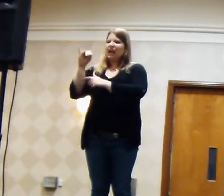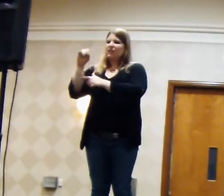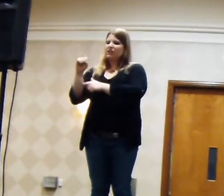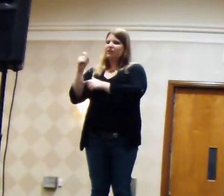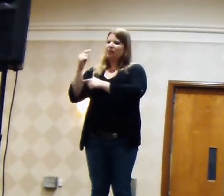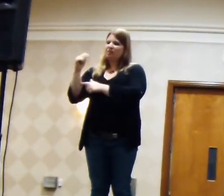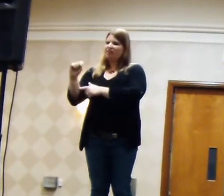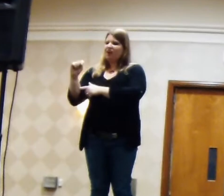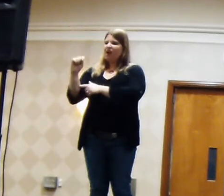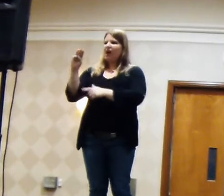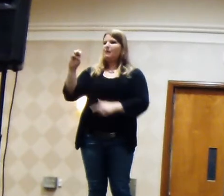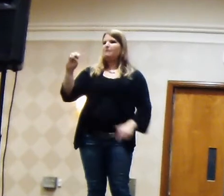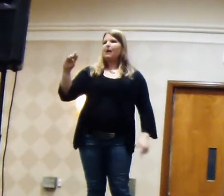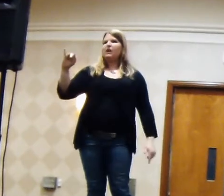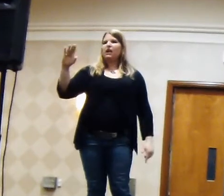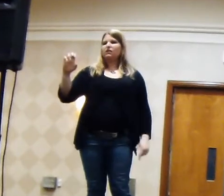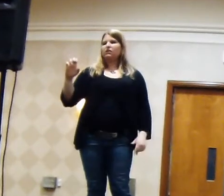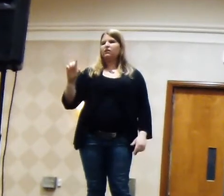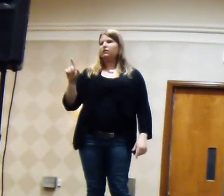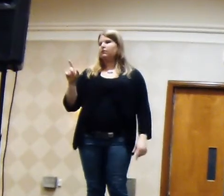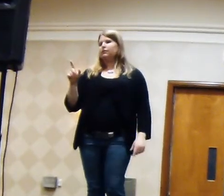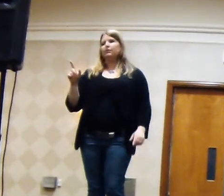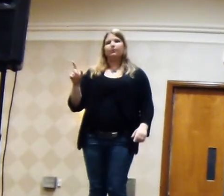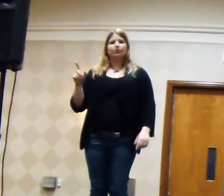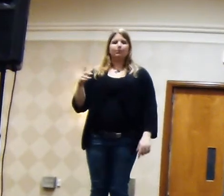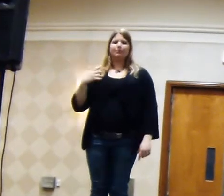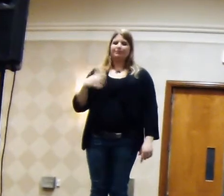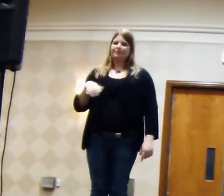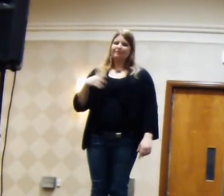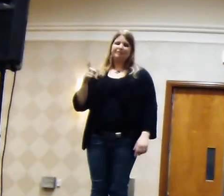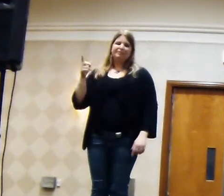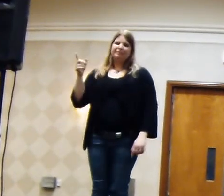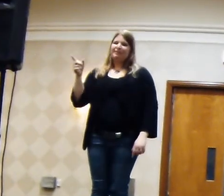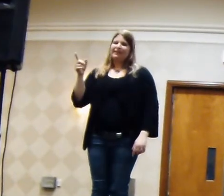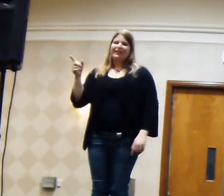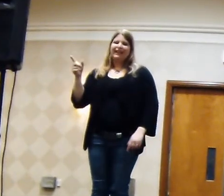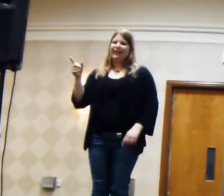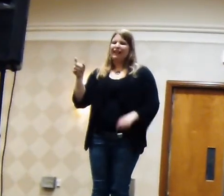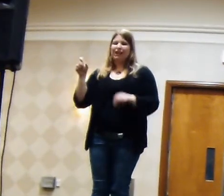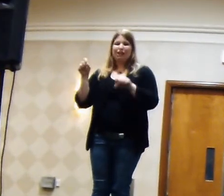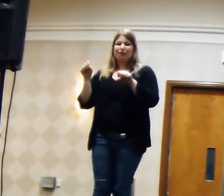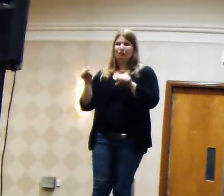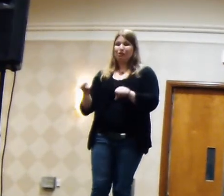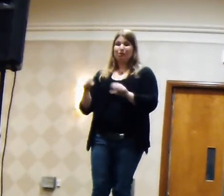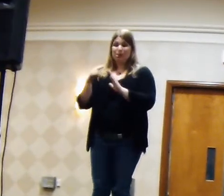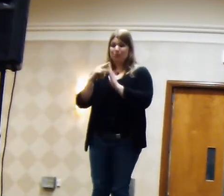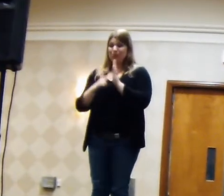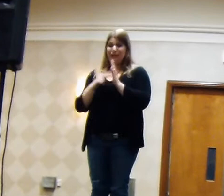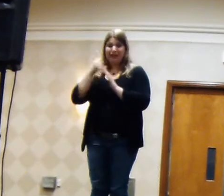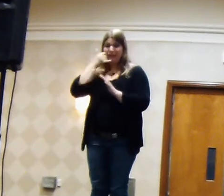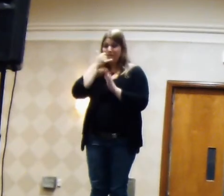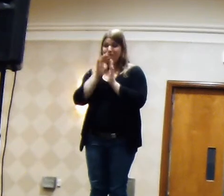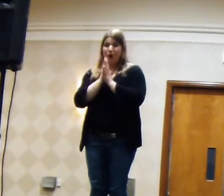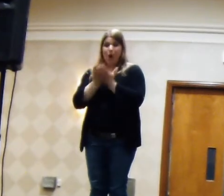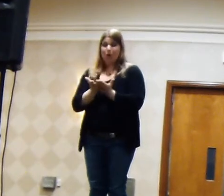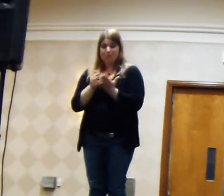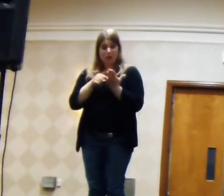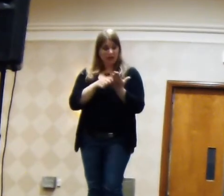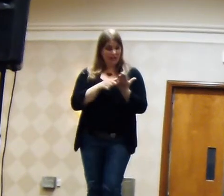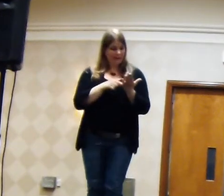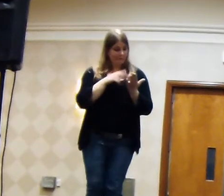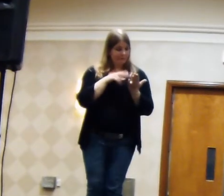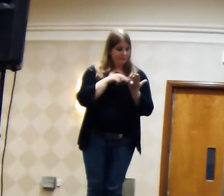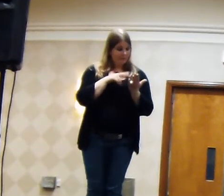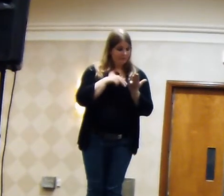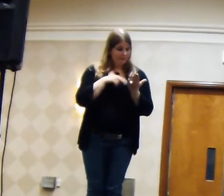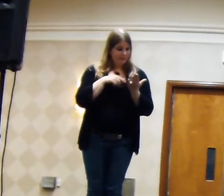I just love Walter because he could take the phone book and make it funny. He could take any line anybody gave him and make it funny,